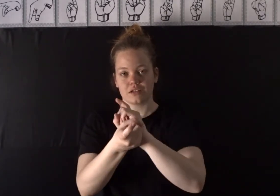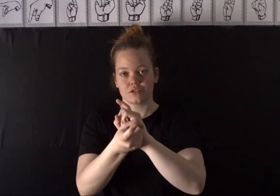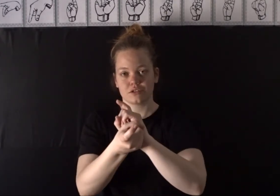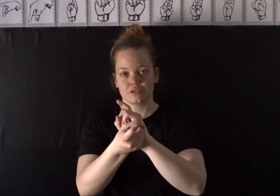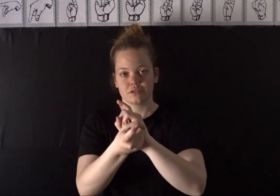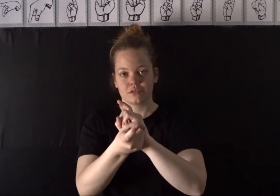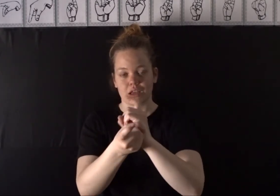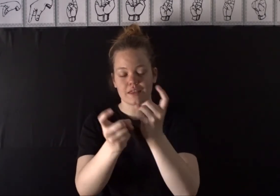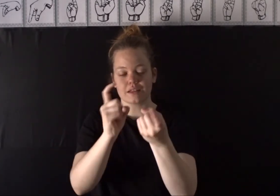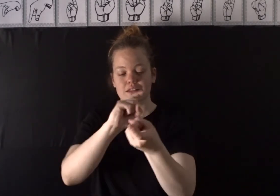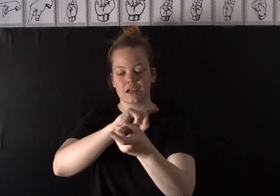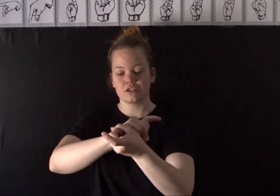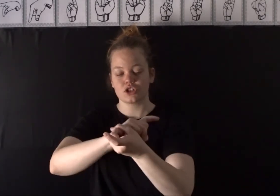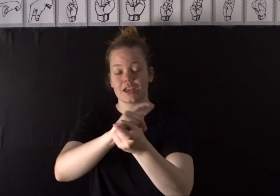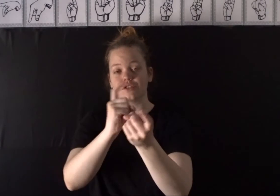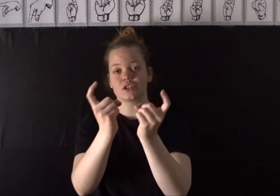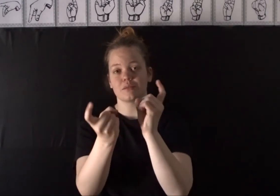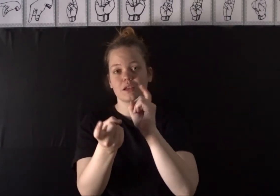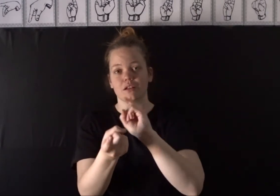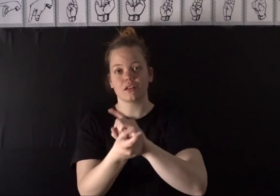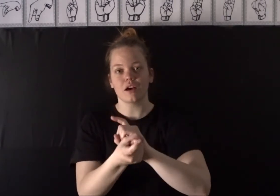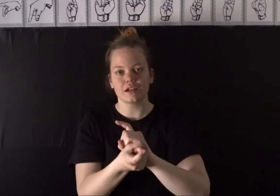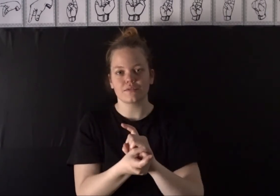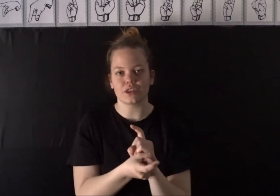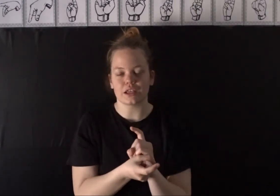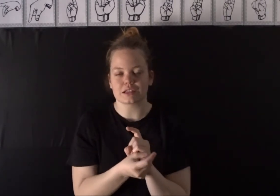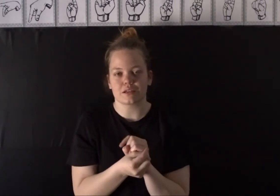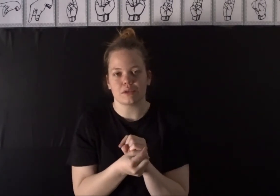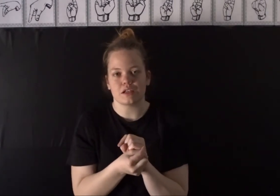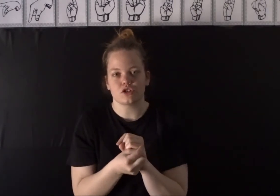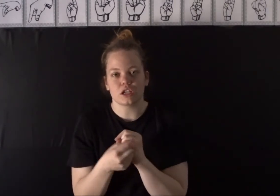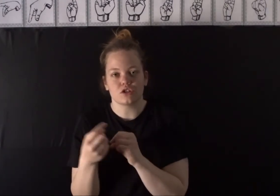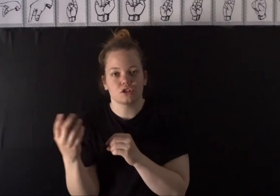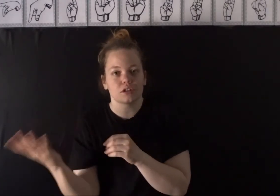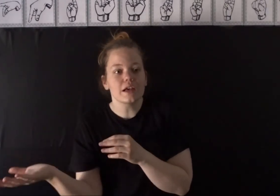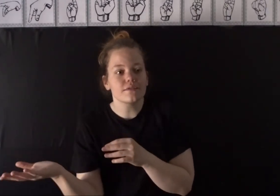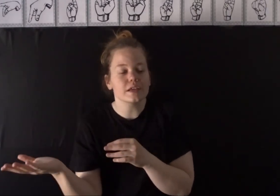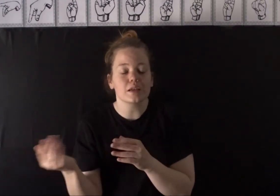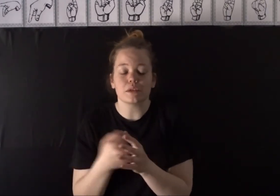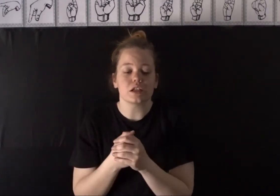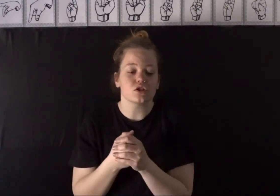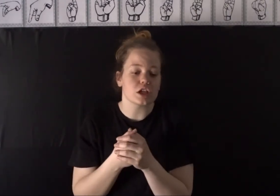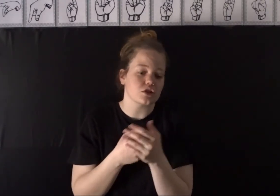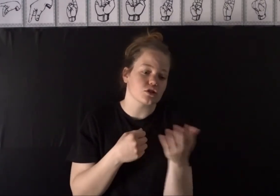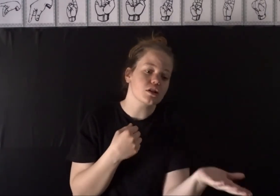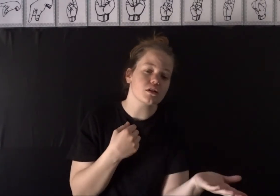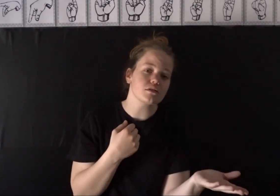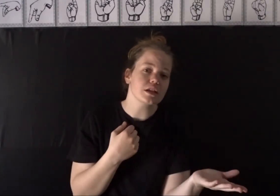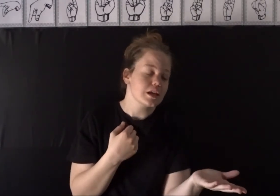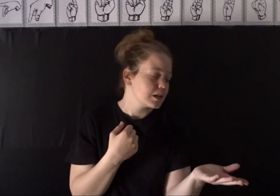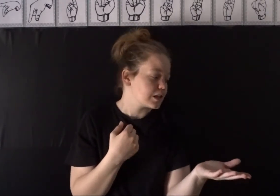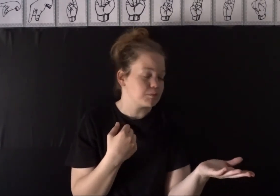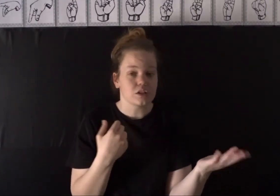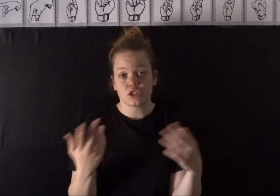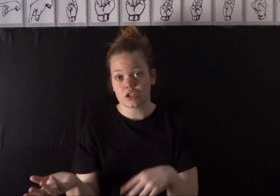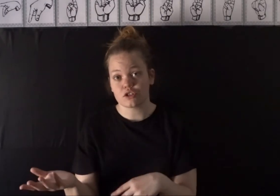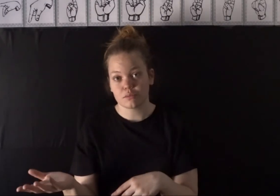Change. And that sign change can mean a lot of different things. It can mean change in your life. It can mean change your clothes. It can mean change the